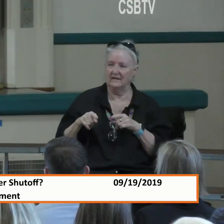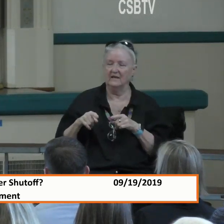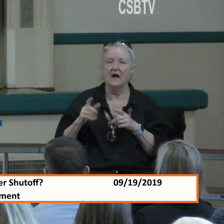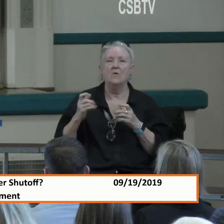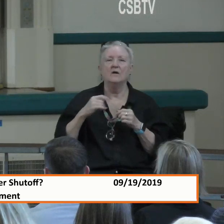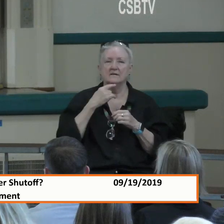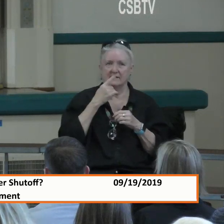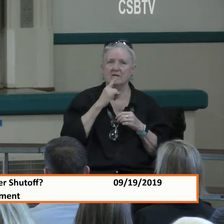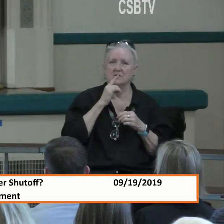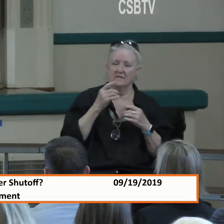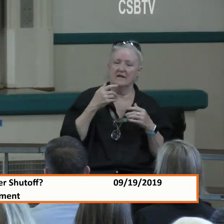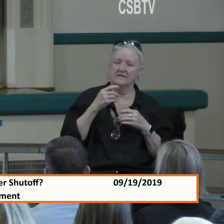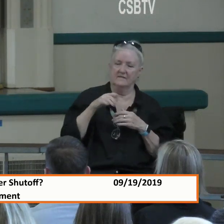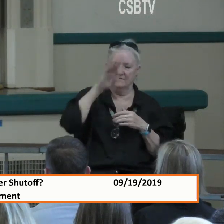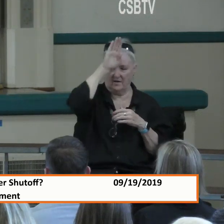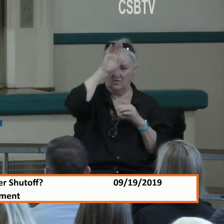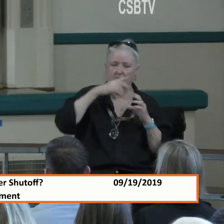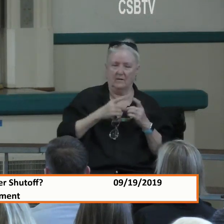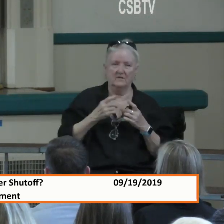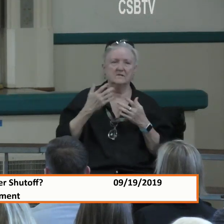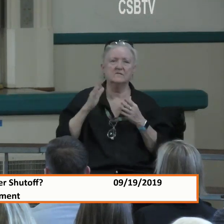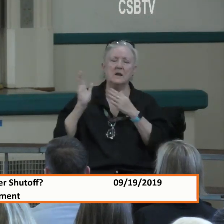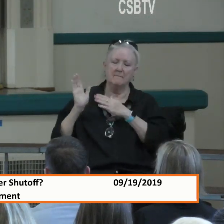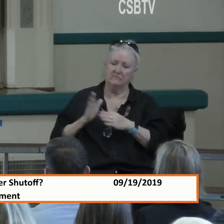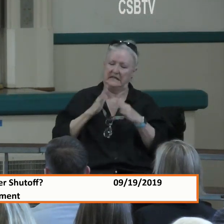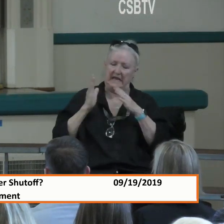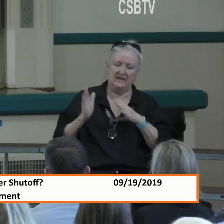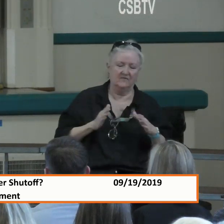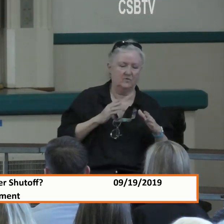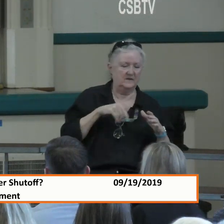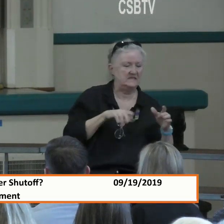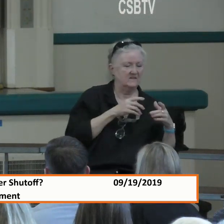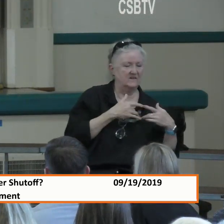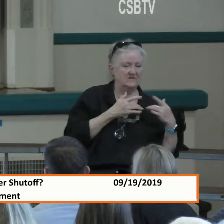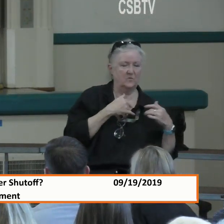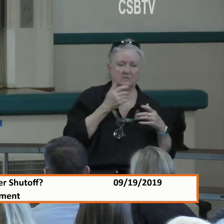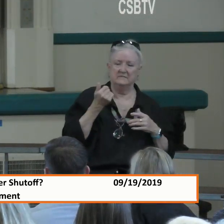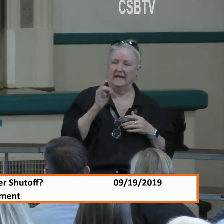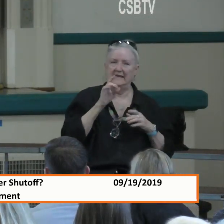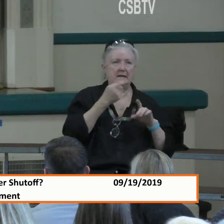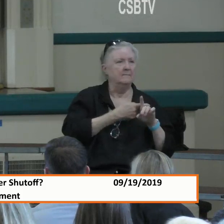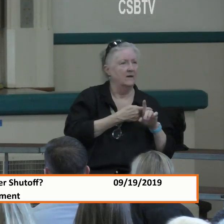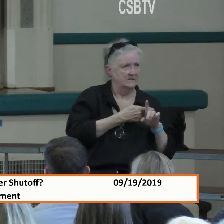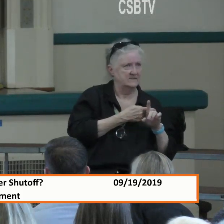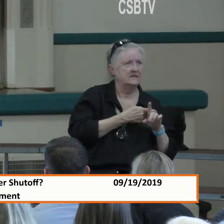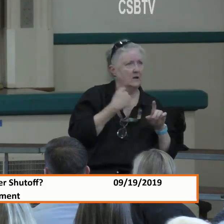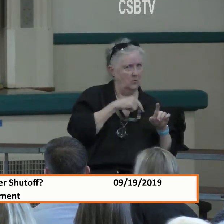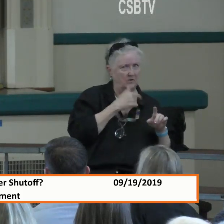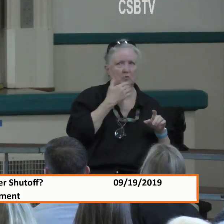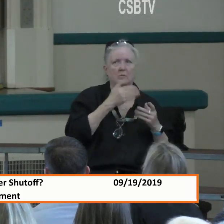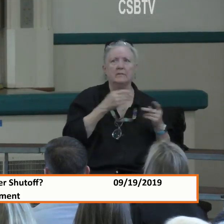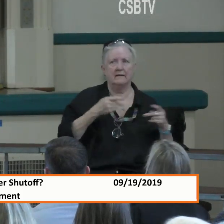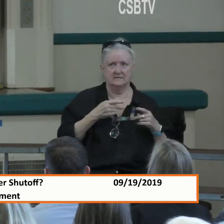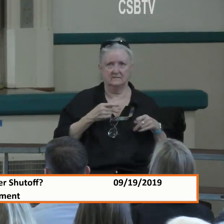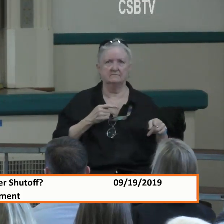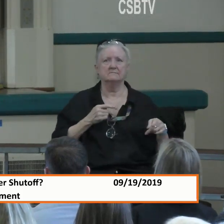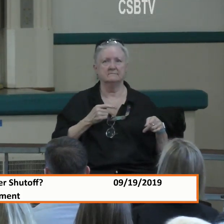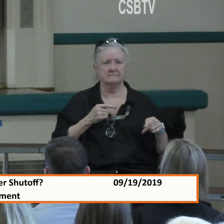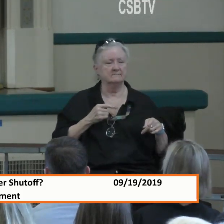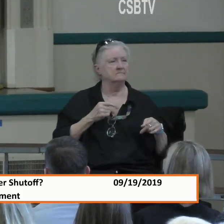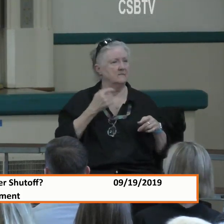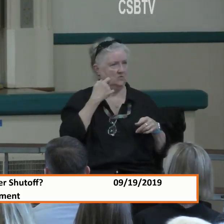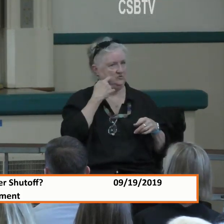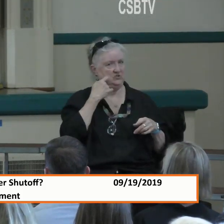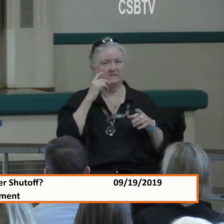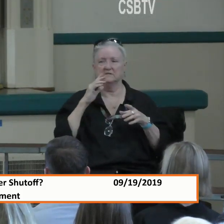assure you that the fire department has been planning for these events for about 18 months and that we're in a good situation. As we just heard from